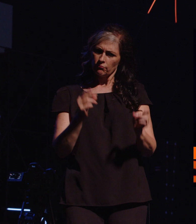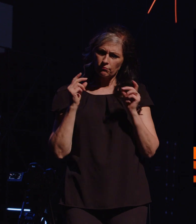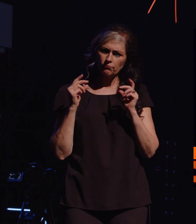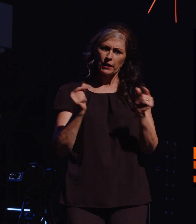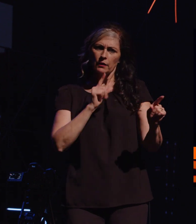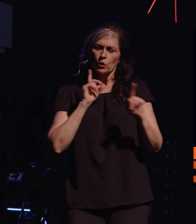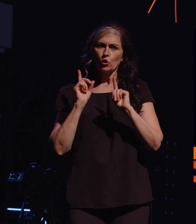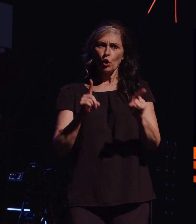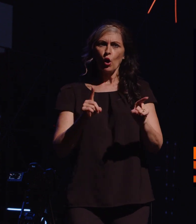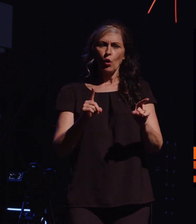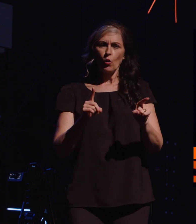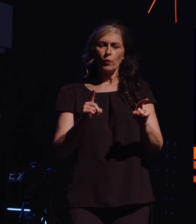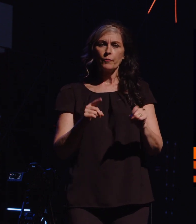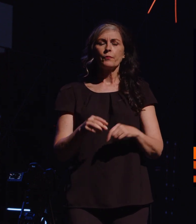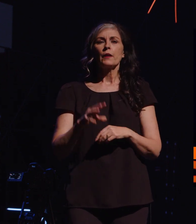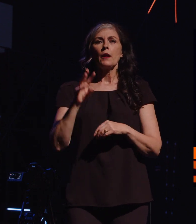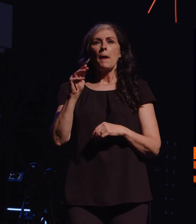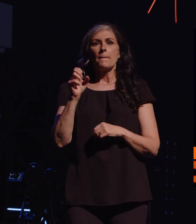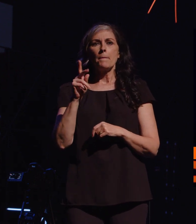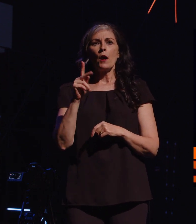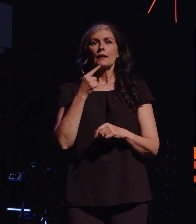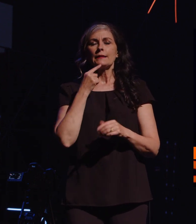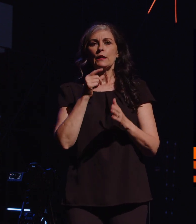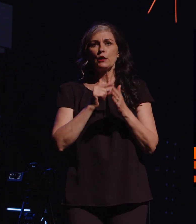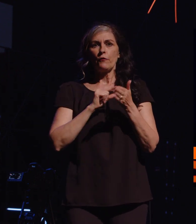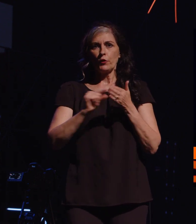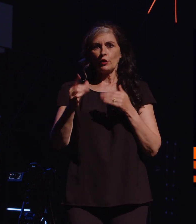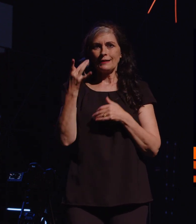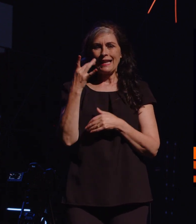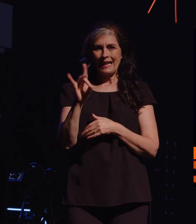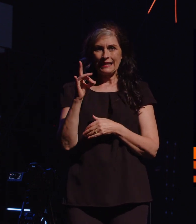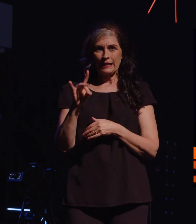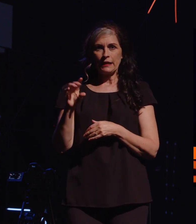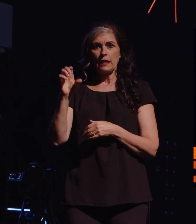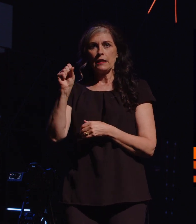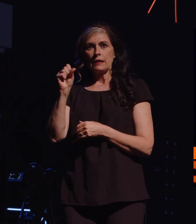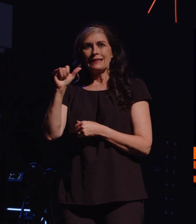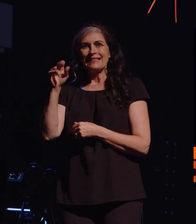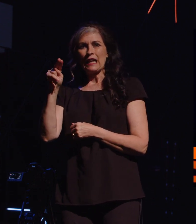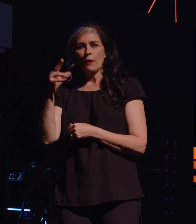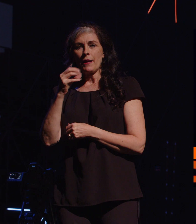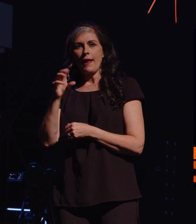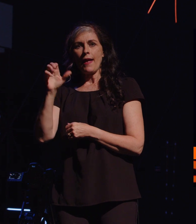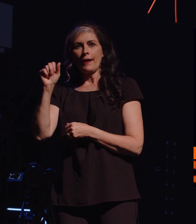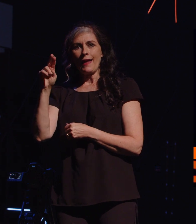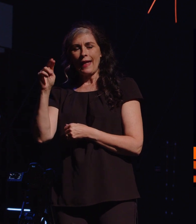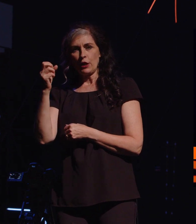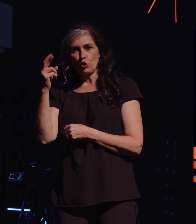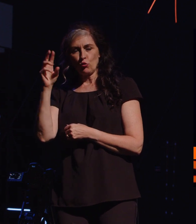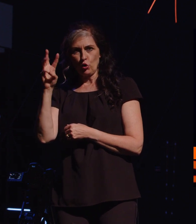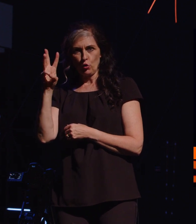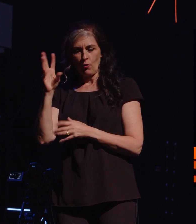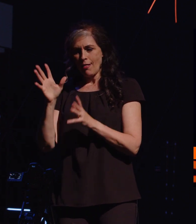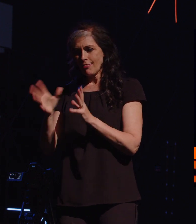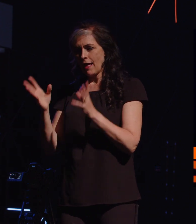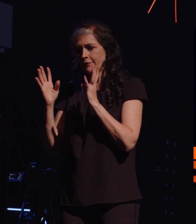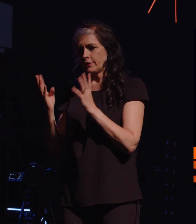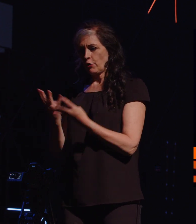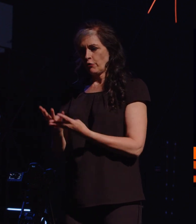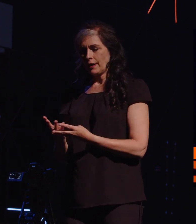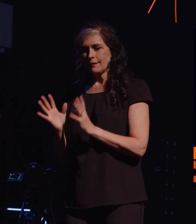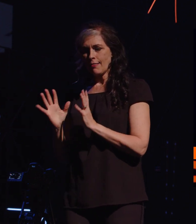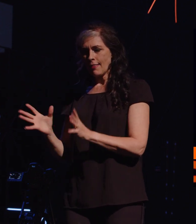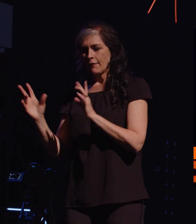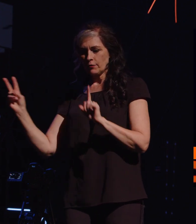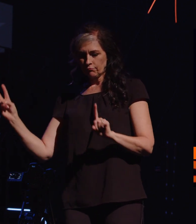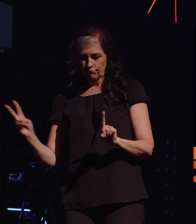go. Mark says in verse 18 that Simon and Andrew immediately left their nets and they followed him